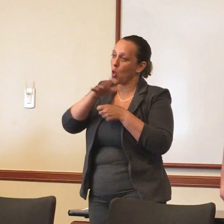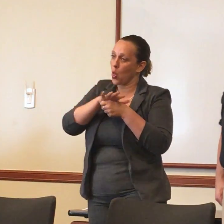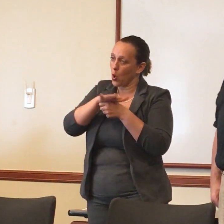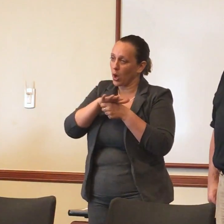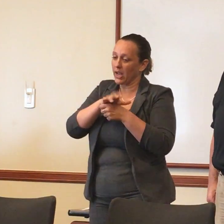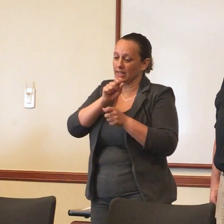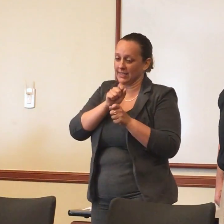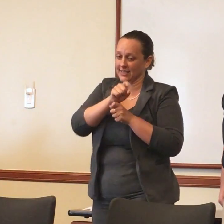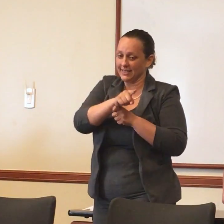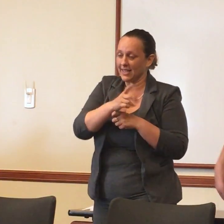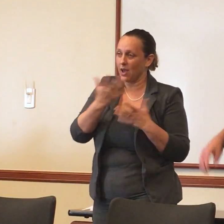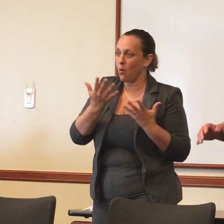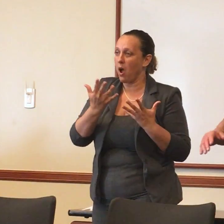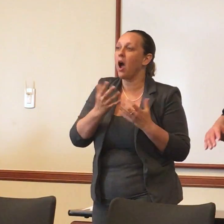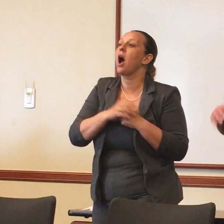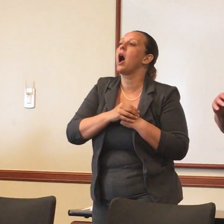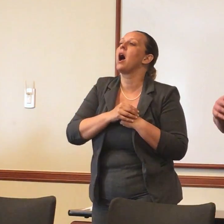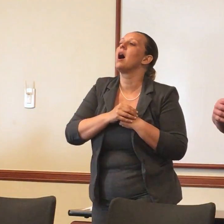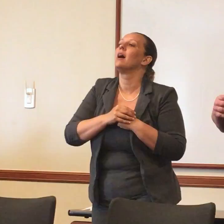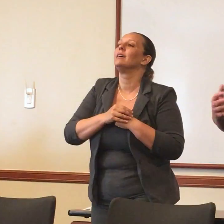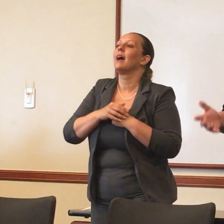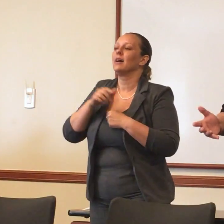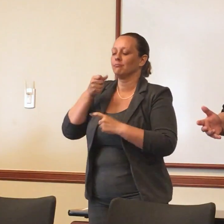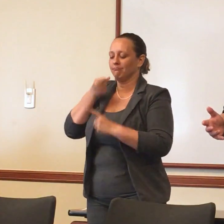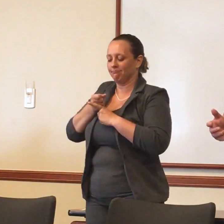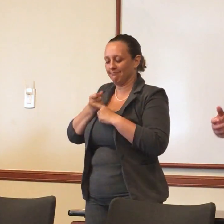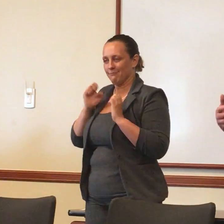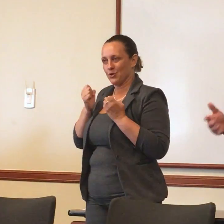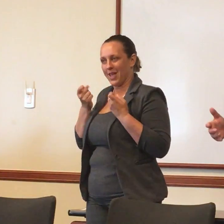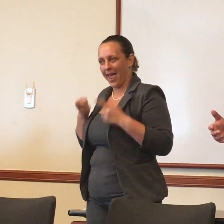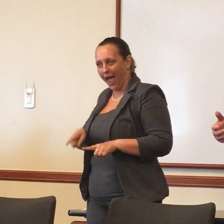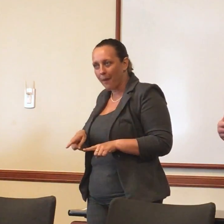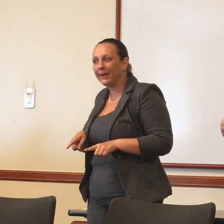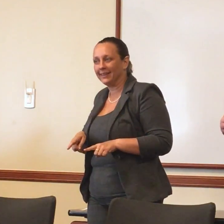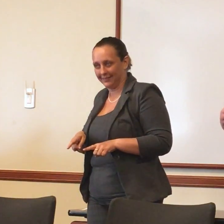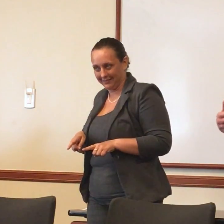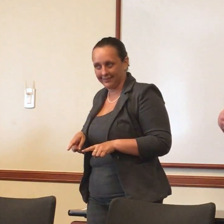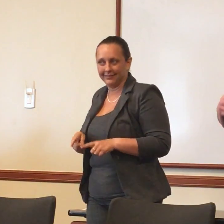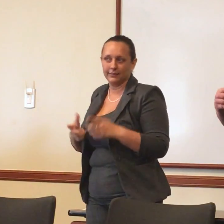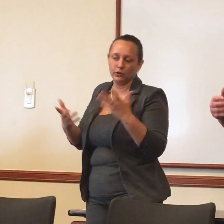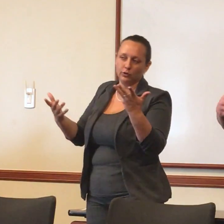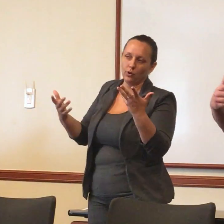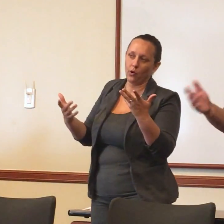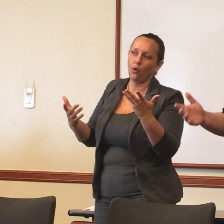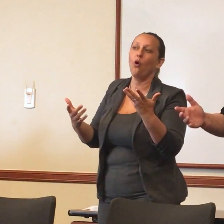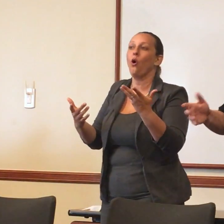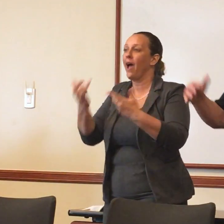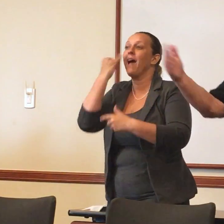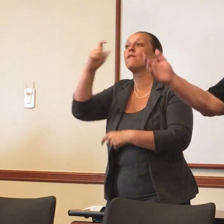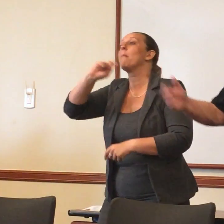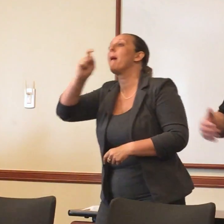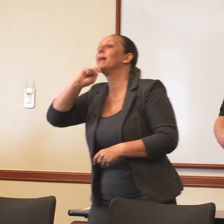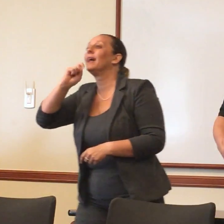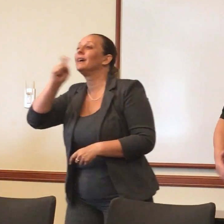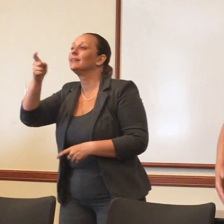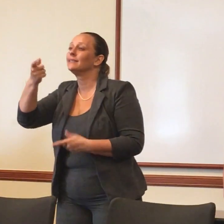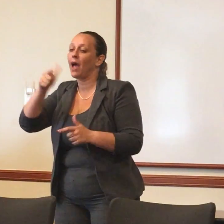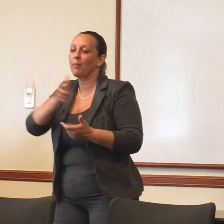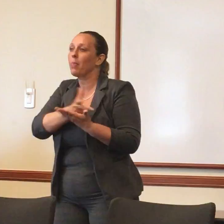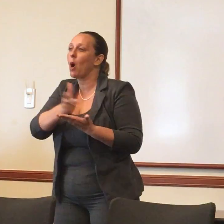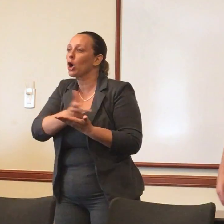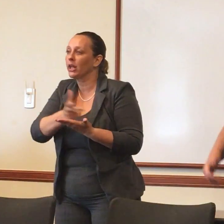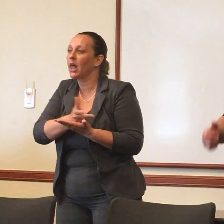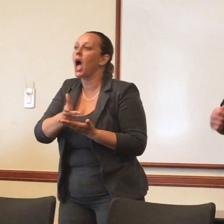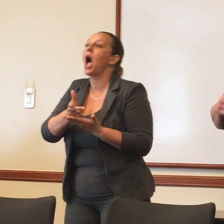that you want to send in the text message is where you need, where the emergency is, where the response is. So If you're at Publix, in the Publix parking